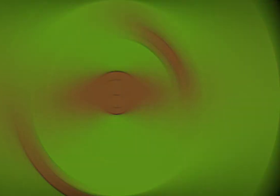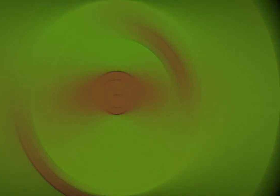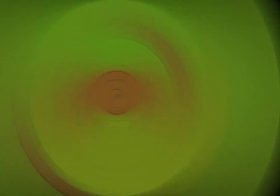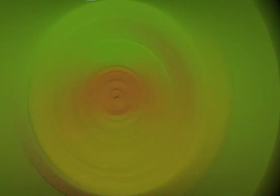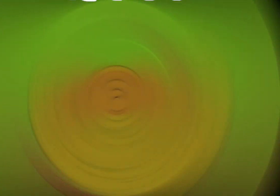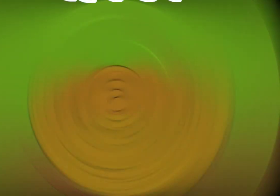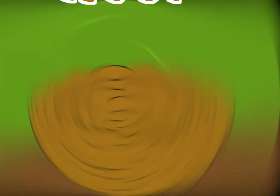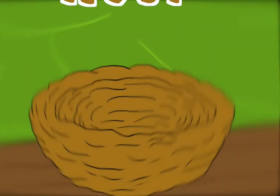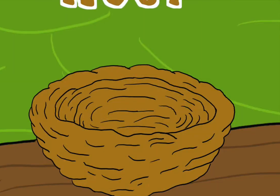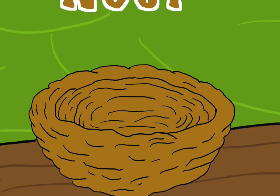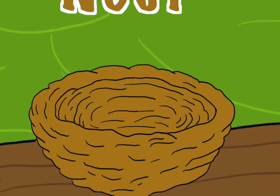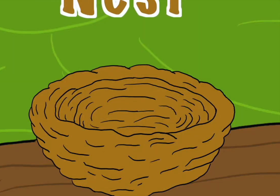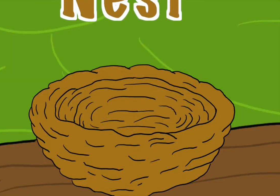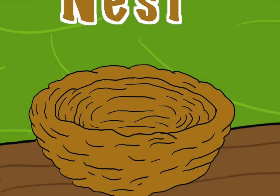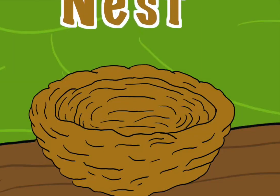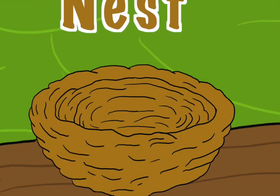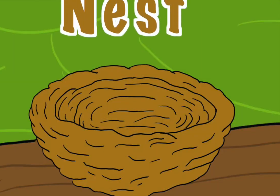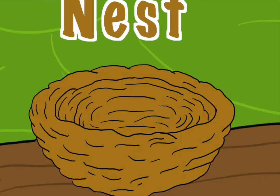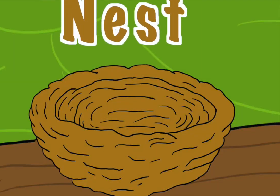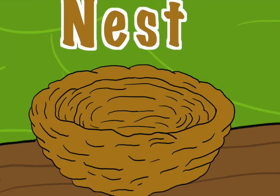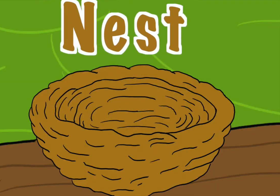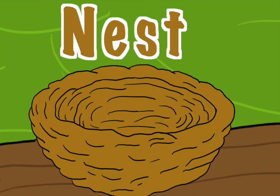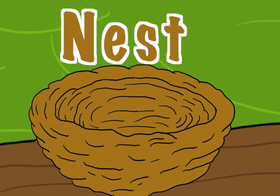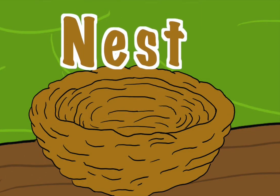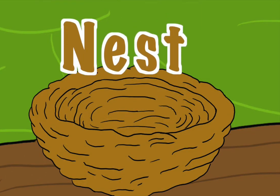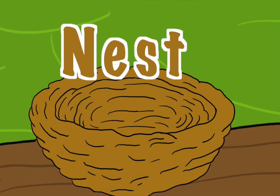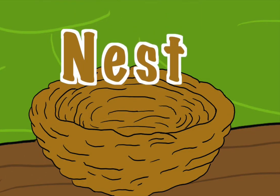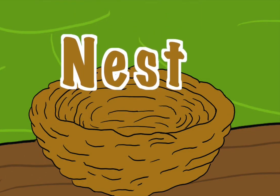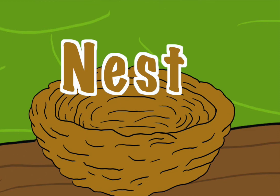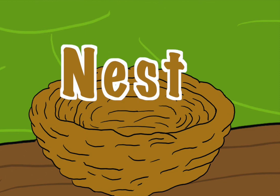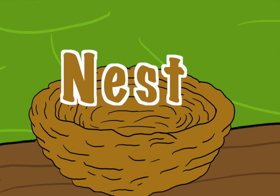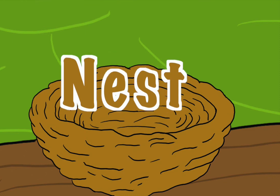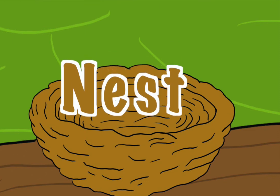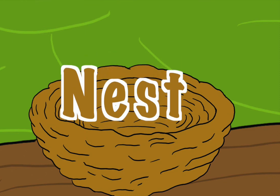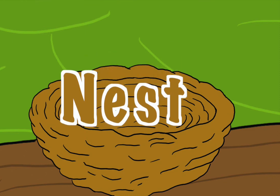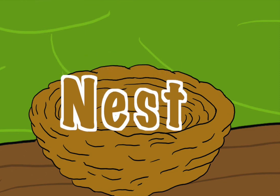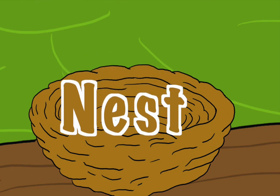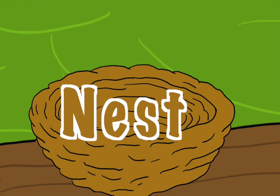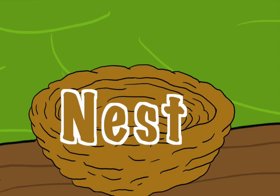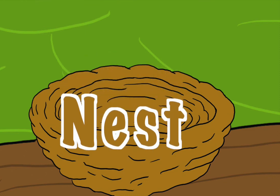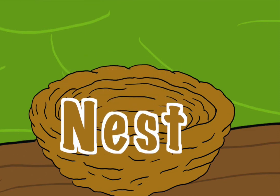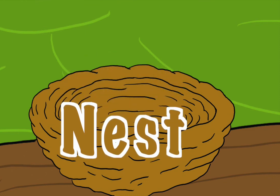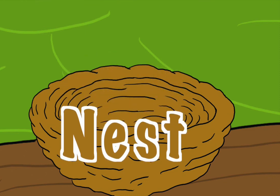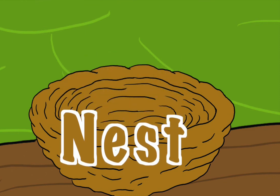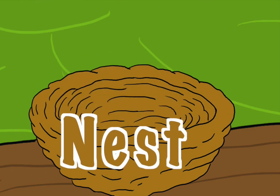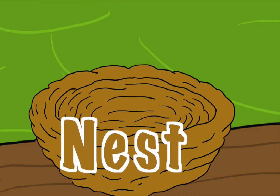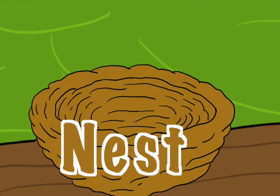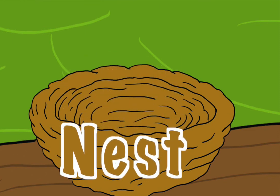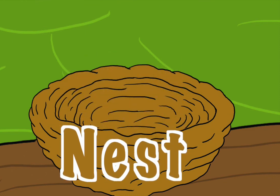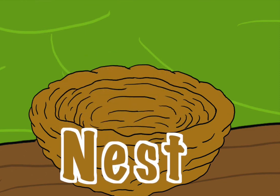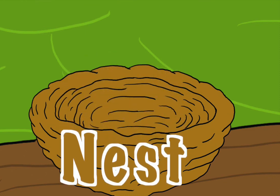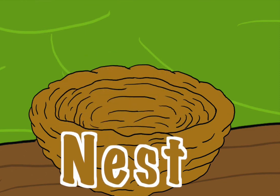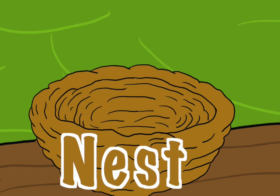a nest, the prettiest nest that you ever did